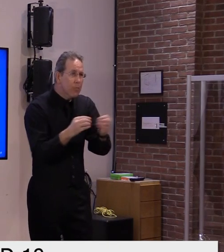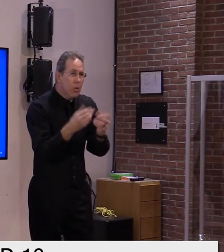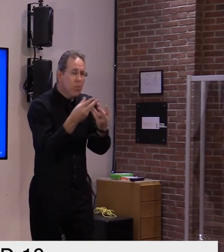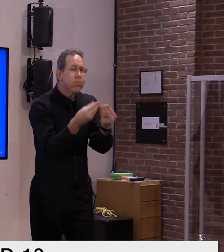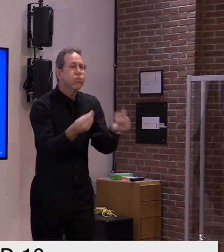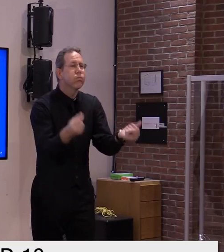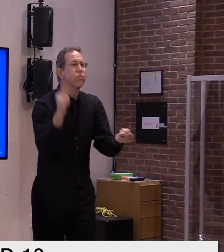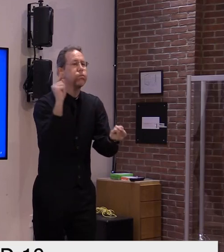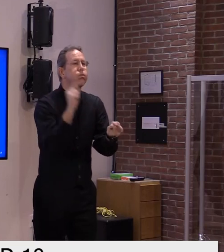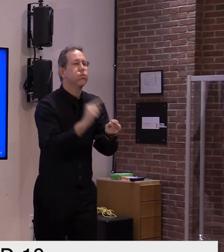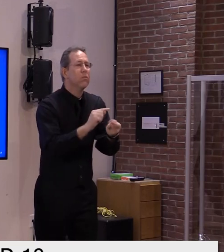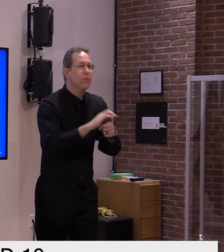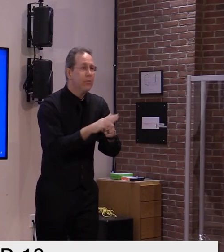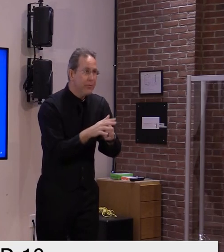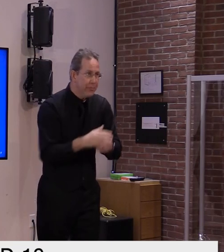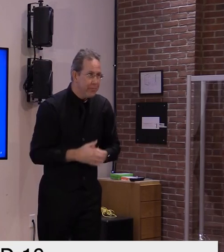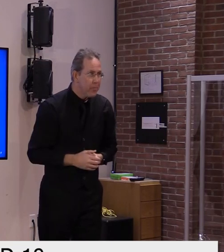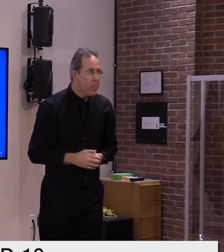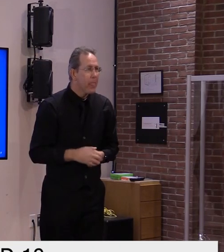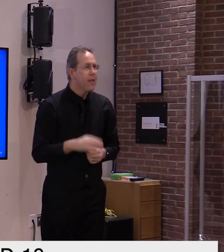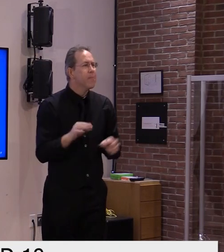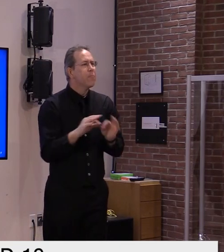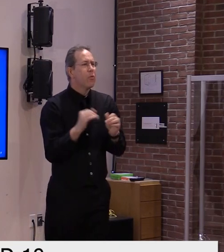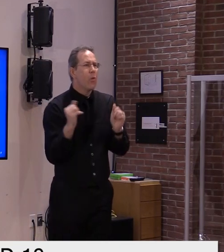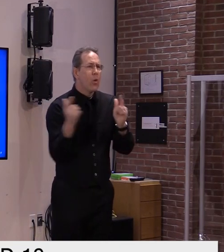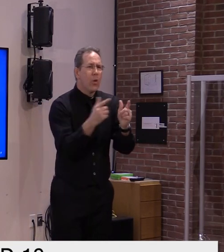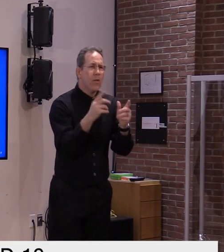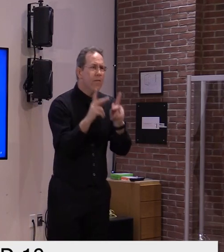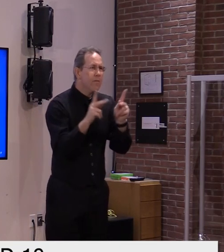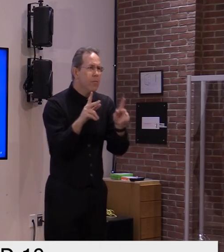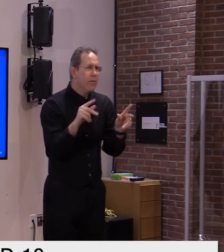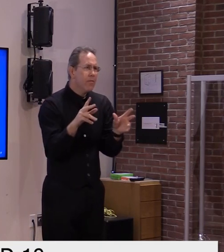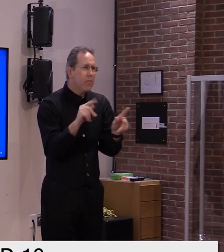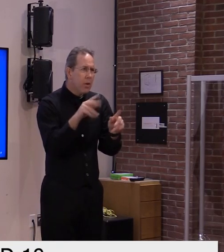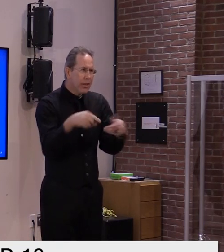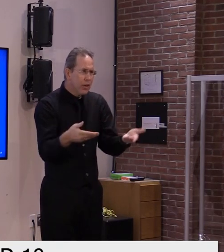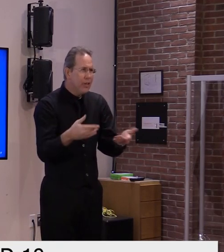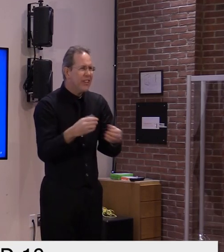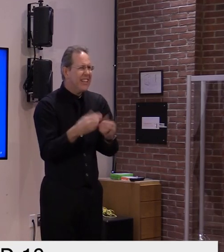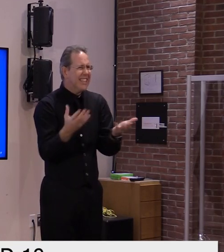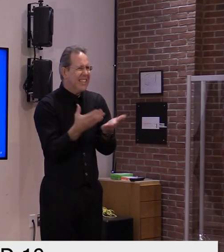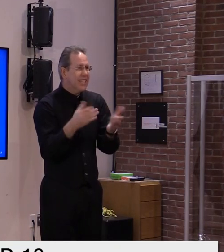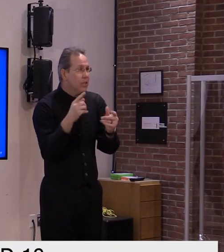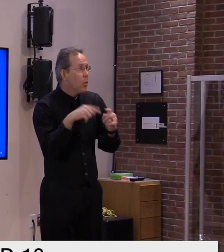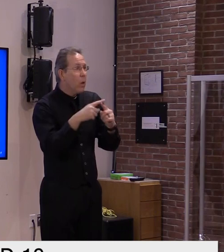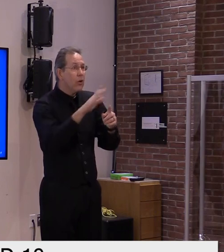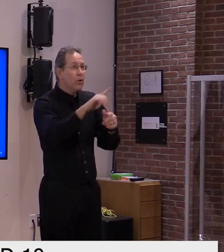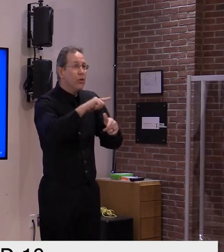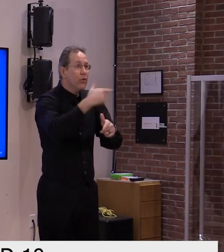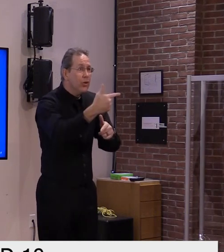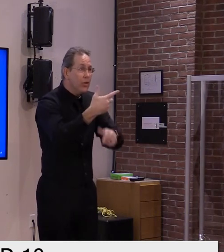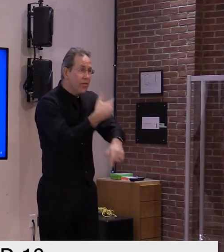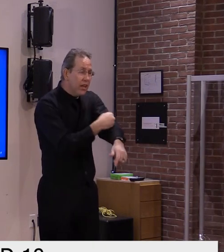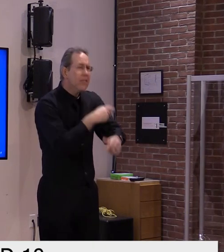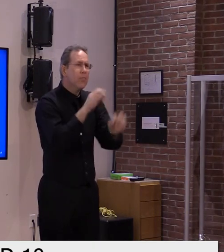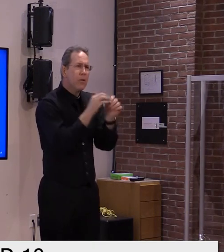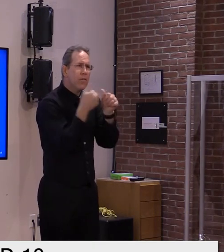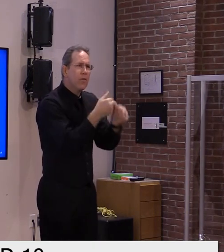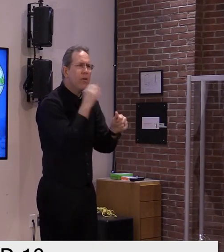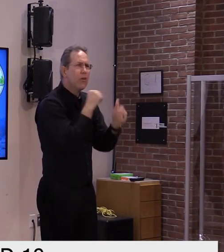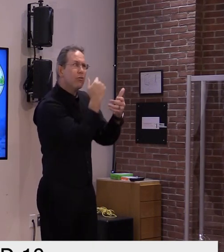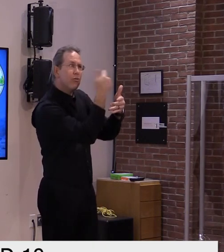up and goes and gets the vaccine when it's your turn to do so. And at this time, I'll now turn it